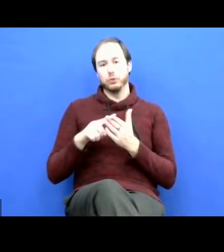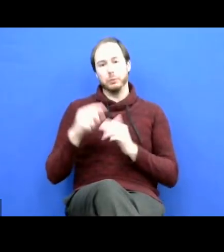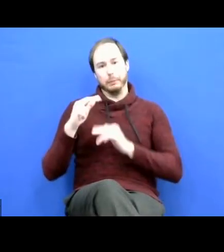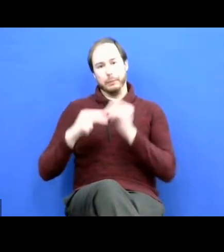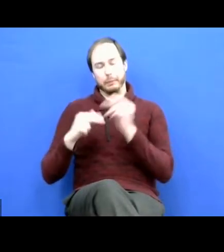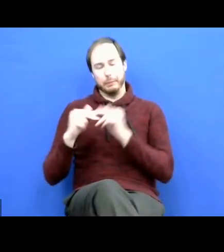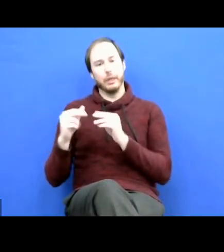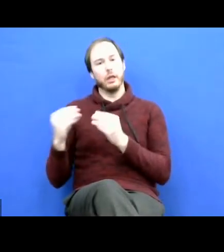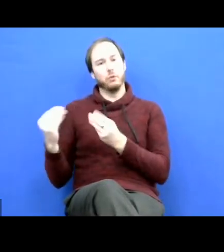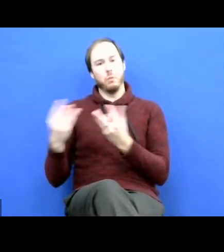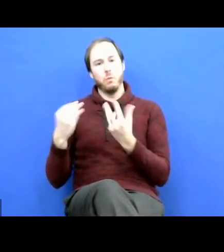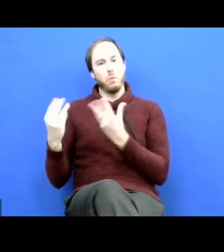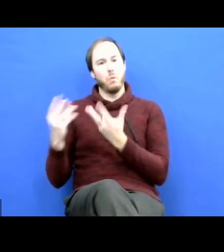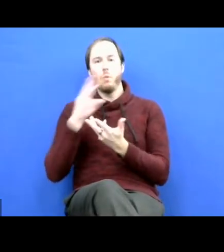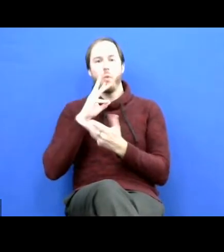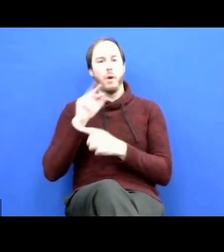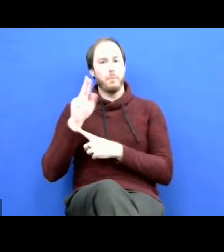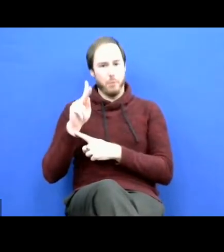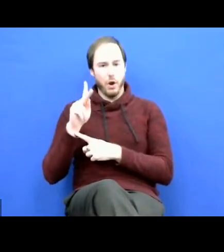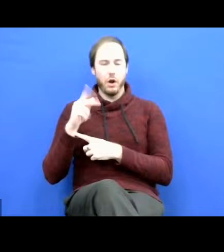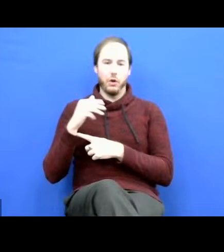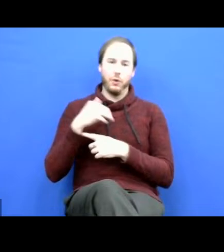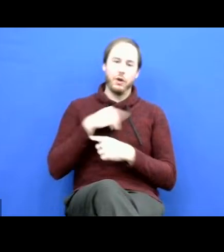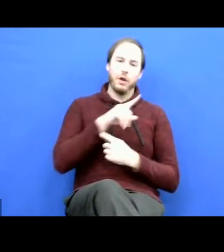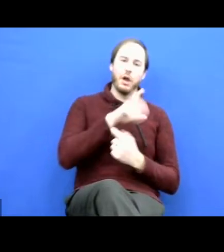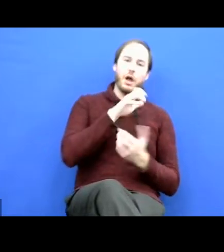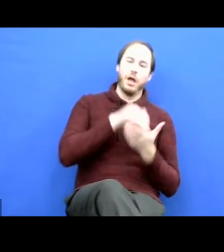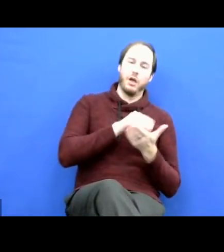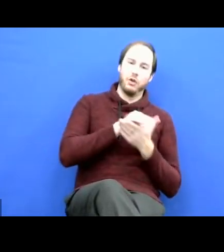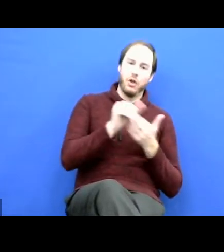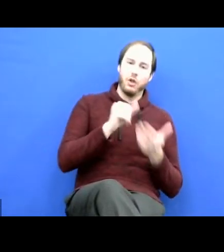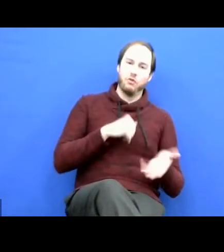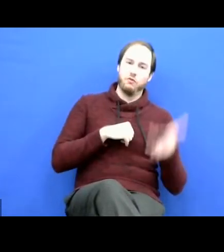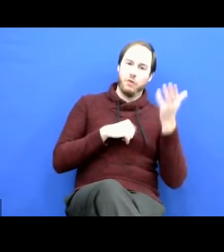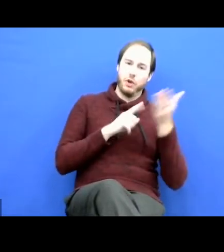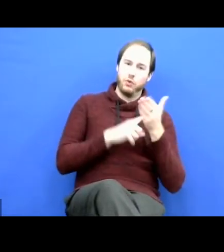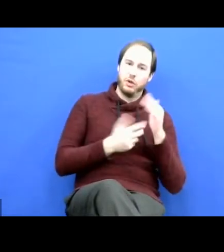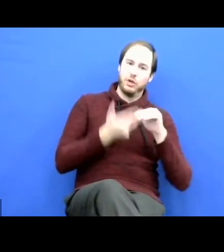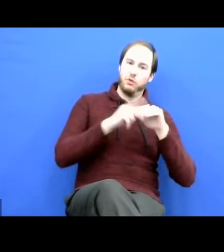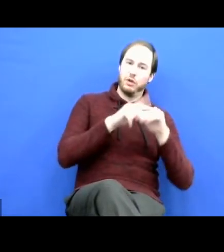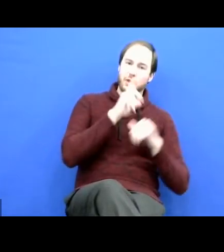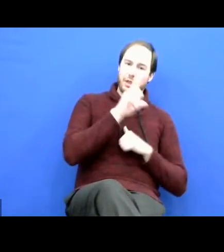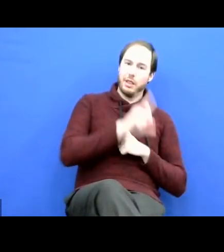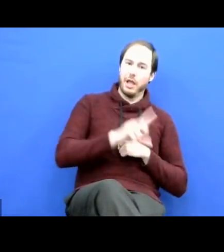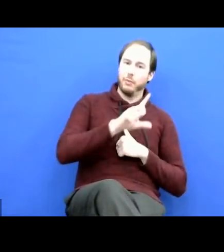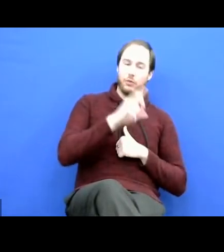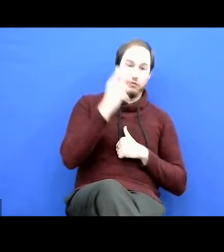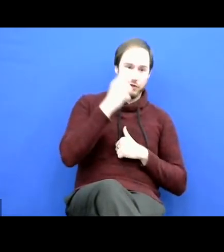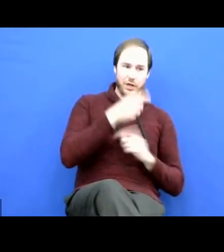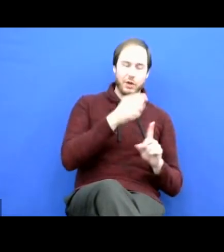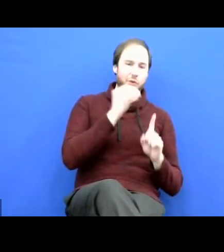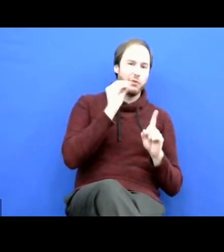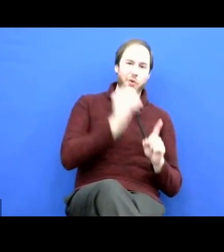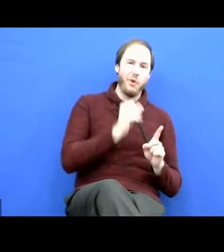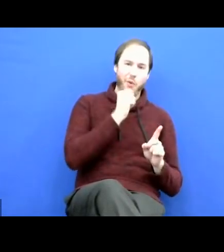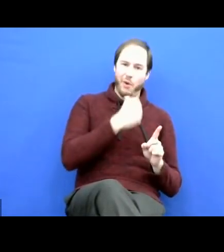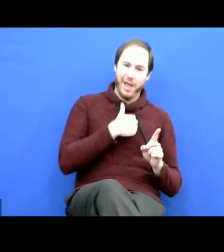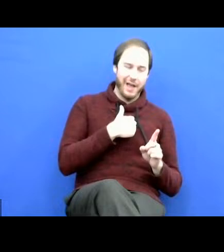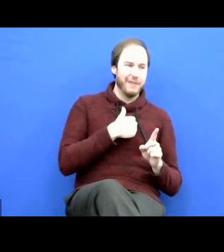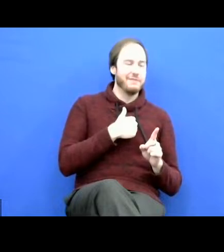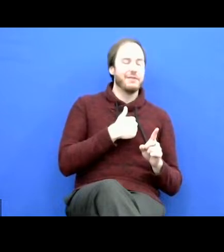park, there was also $100,000 raise to add to the library budget, because we don't have those big